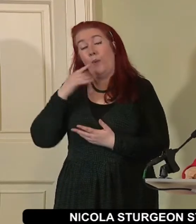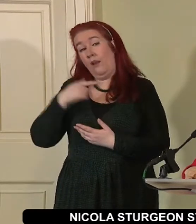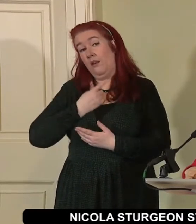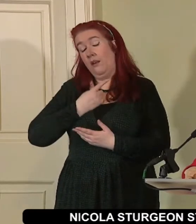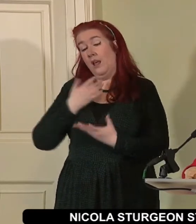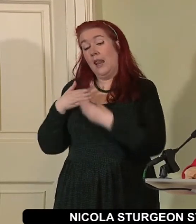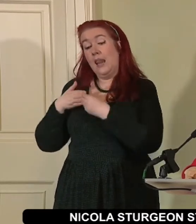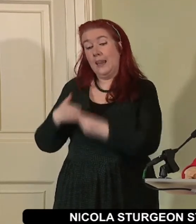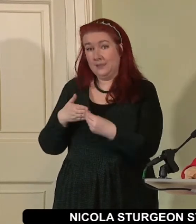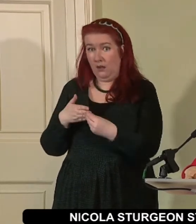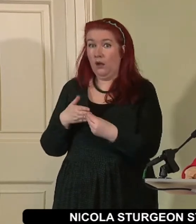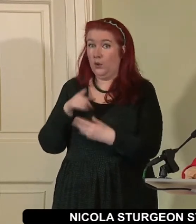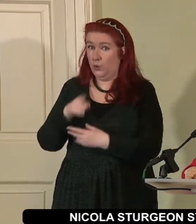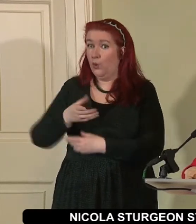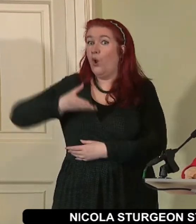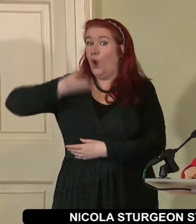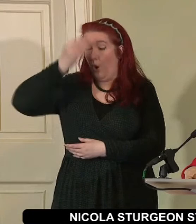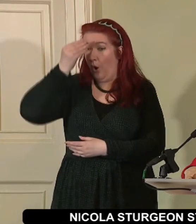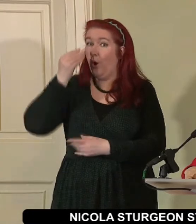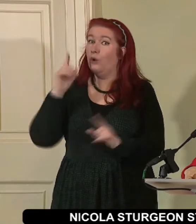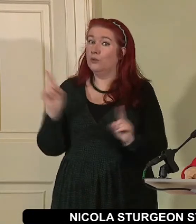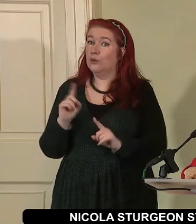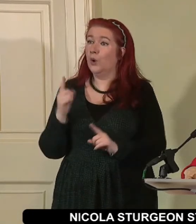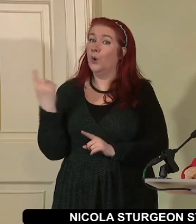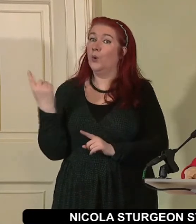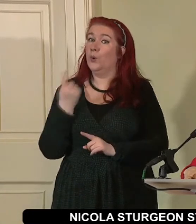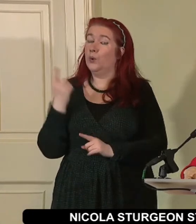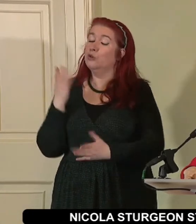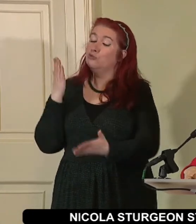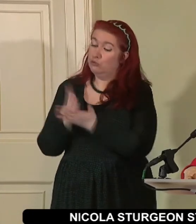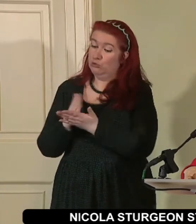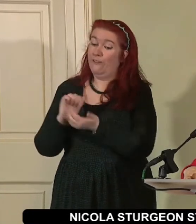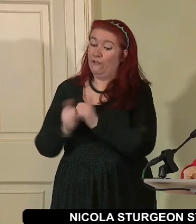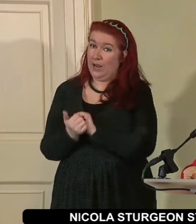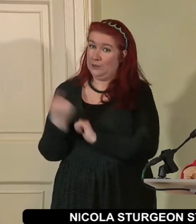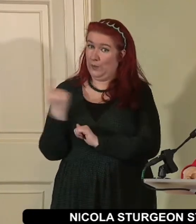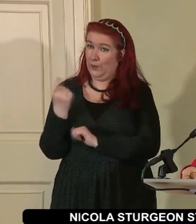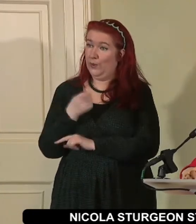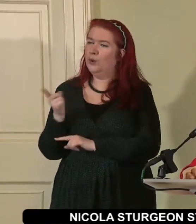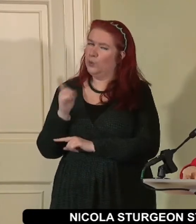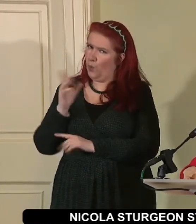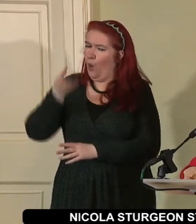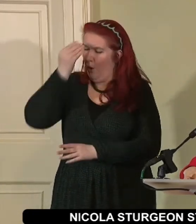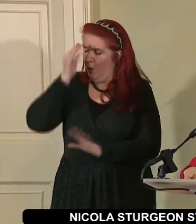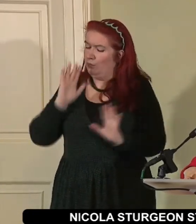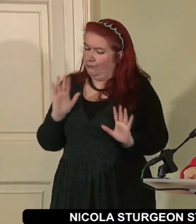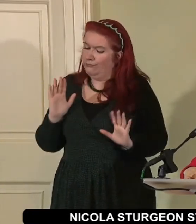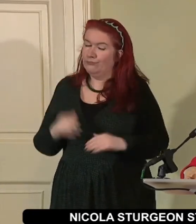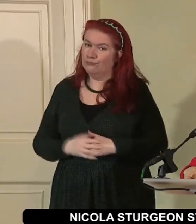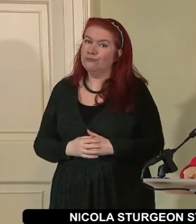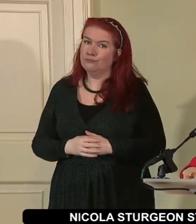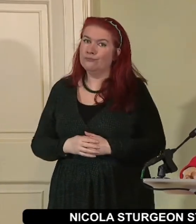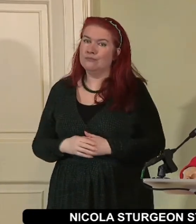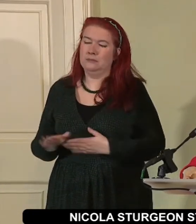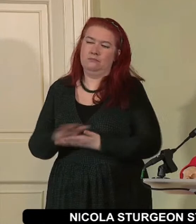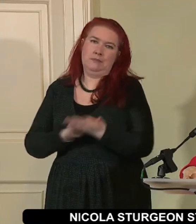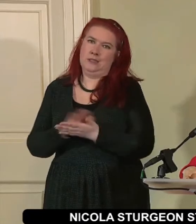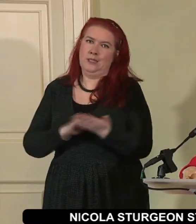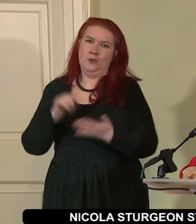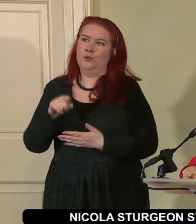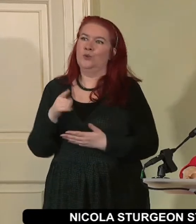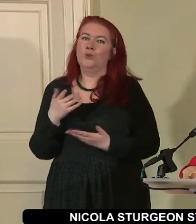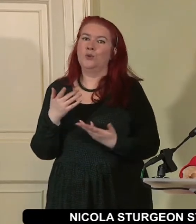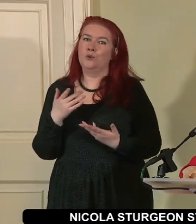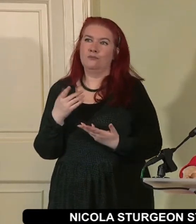leadership you really, really do learn is who your true friends are in life. And, you know, so if you're one of the